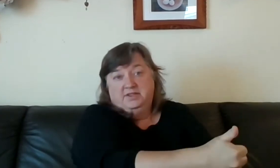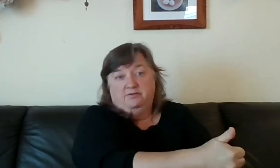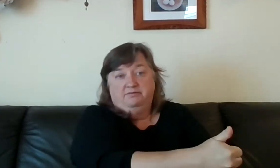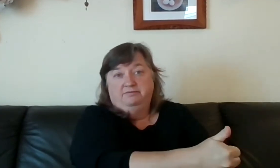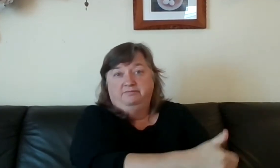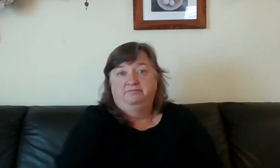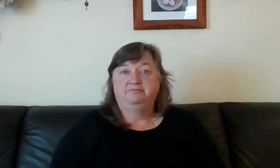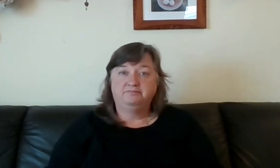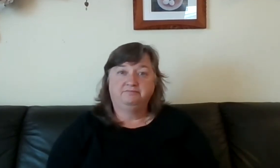self.